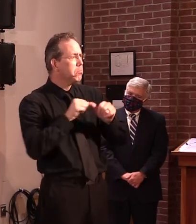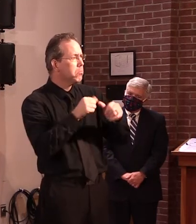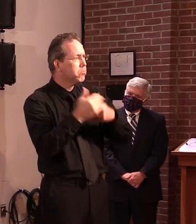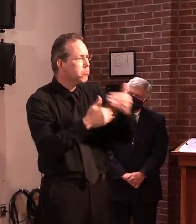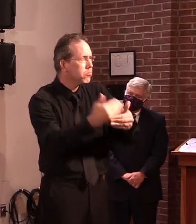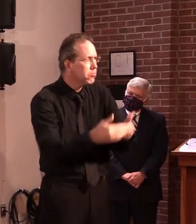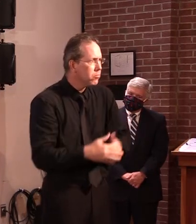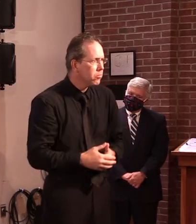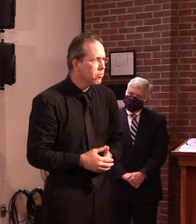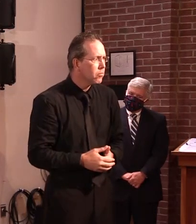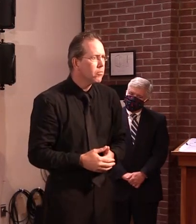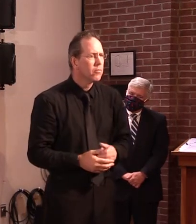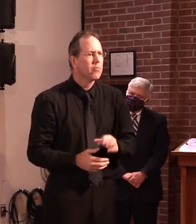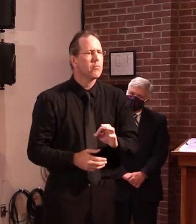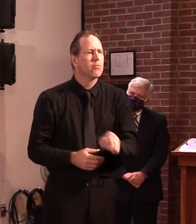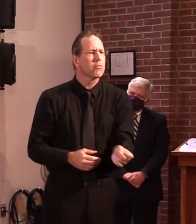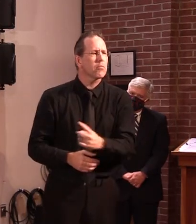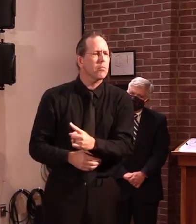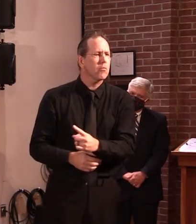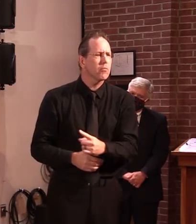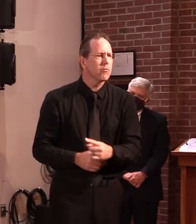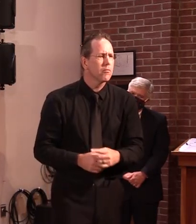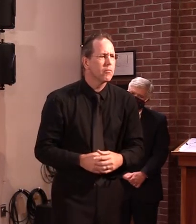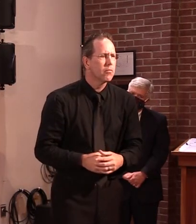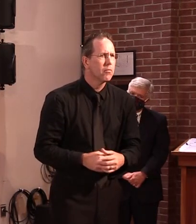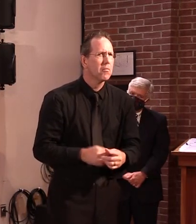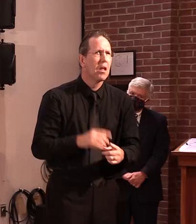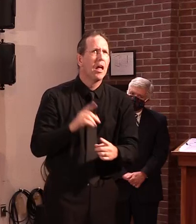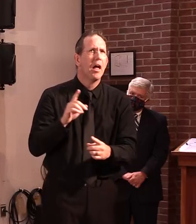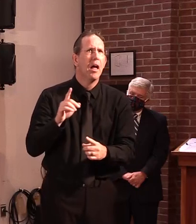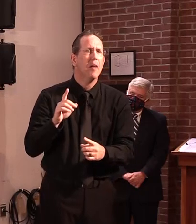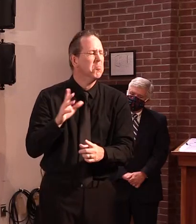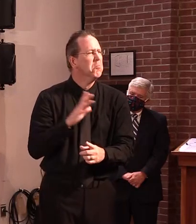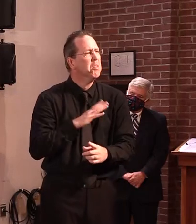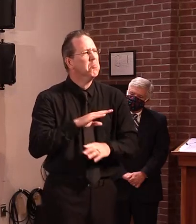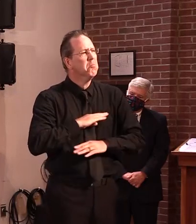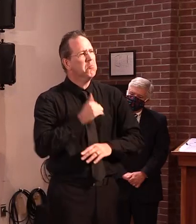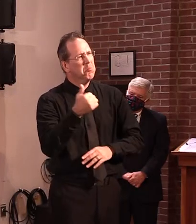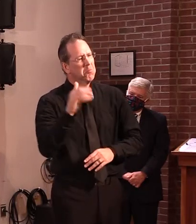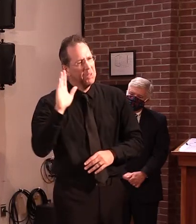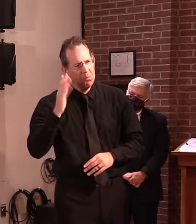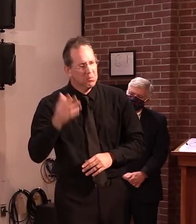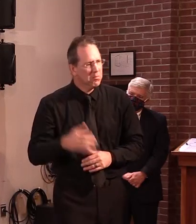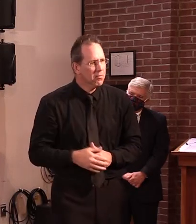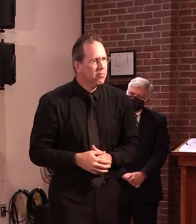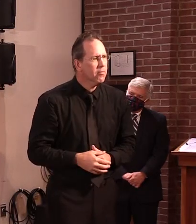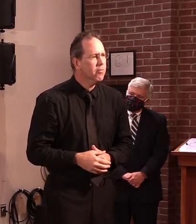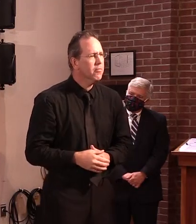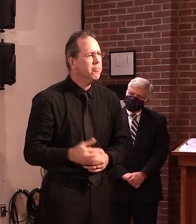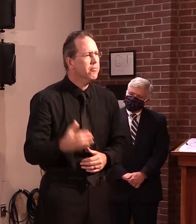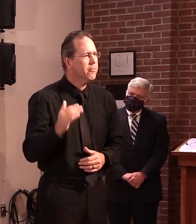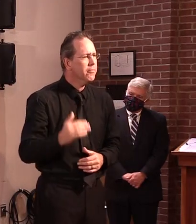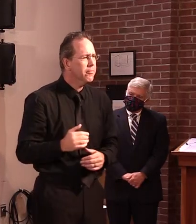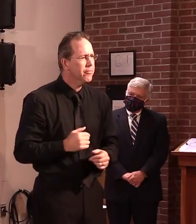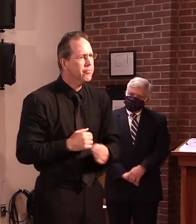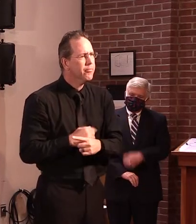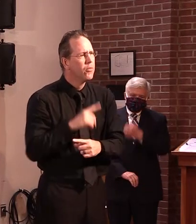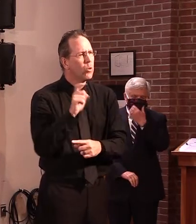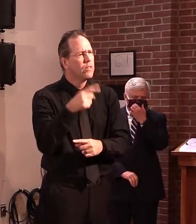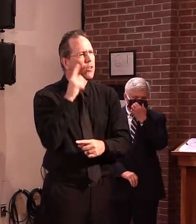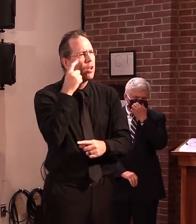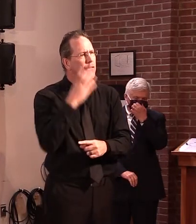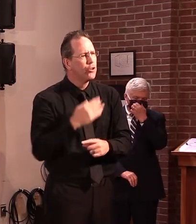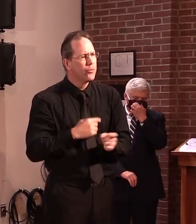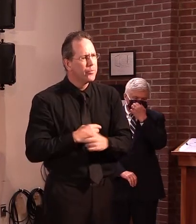Okay, great. Thank you all very much, and Governor, relay